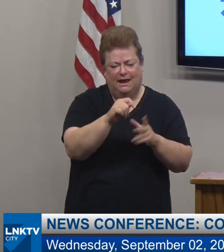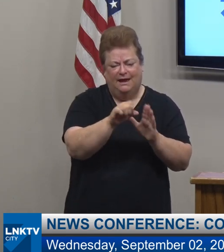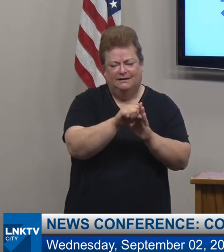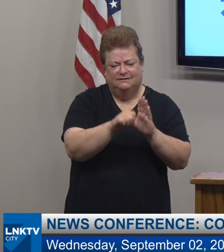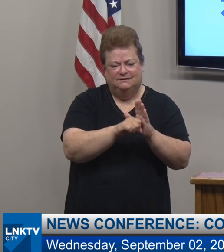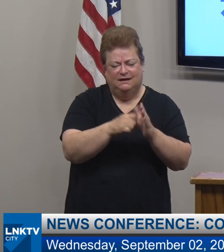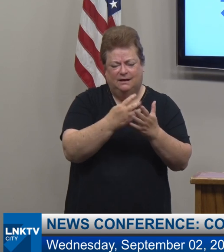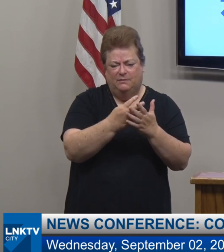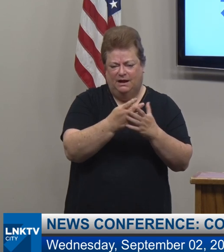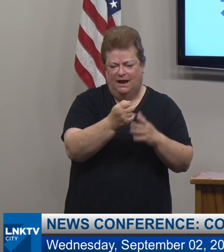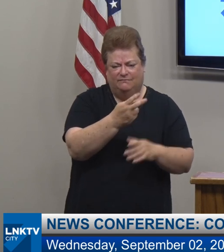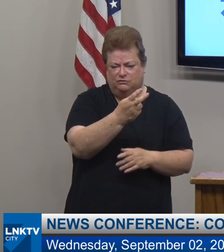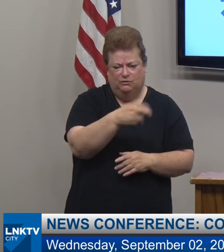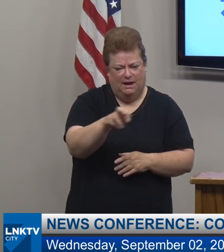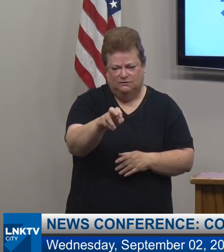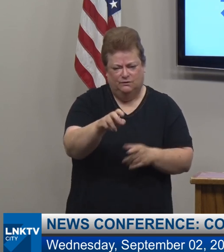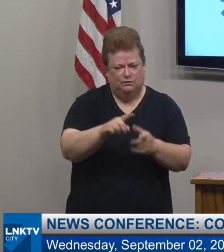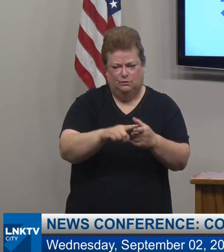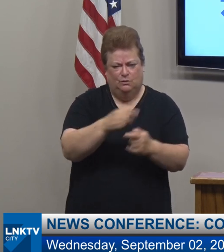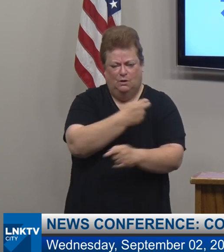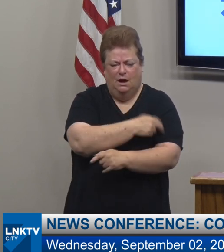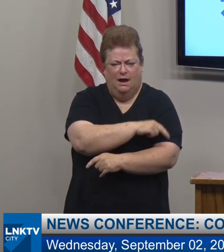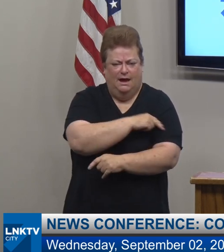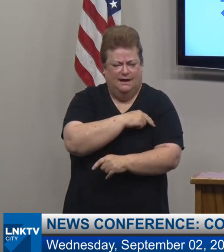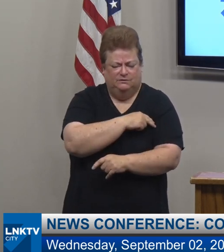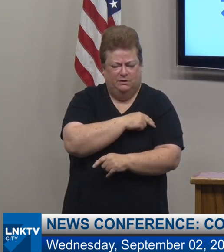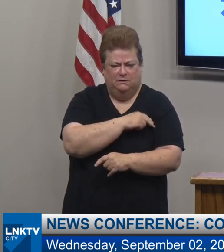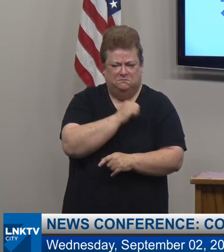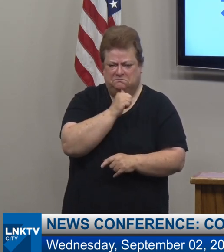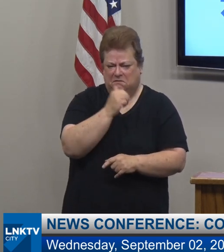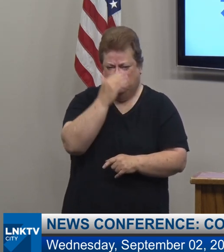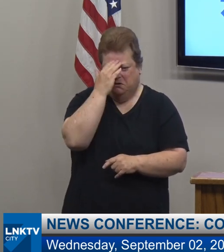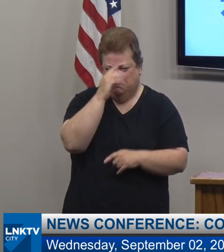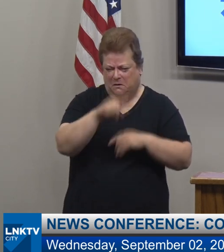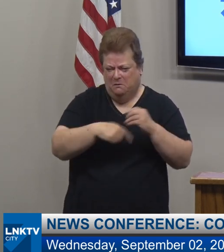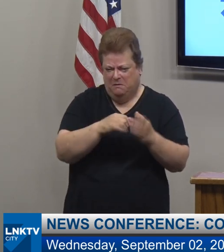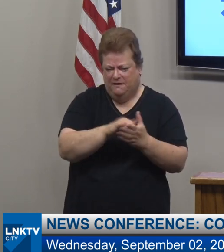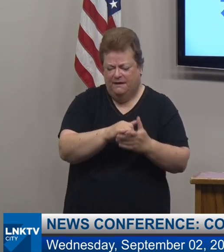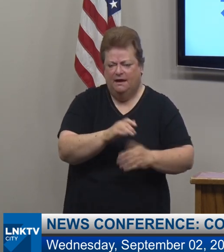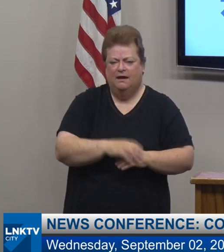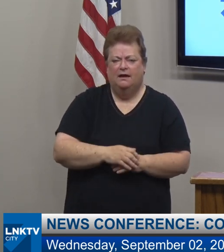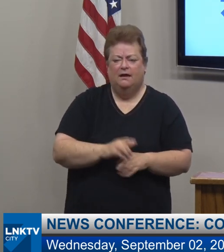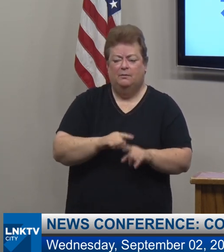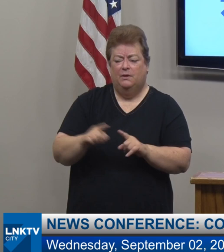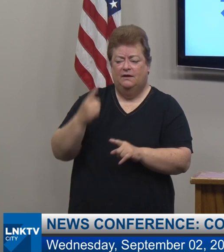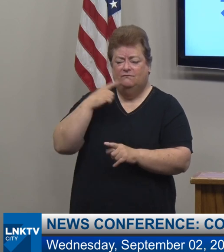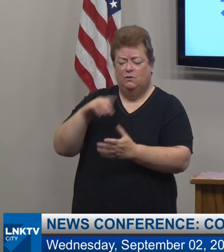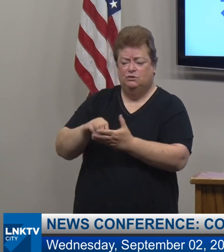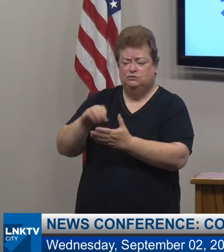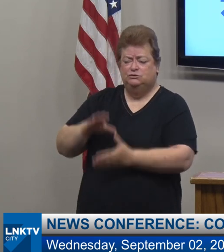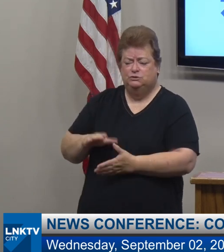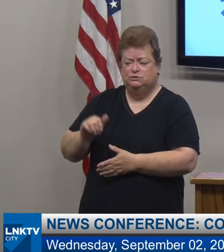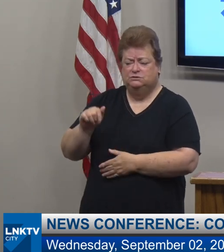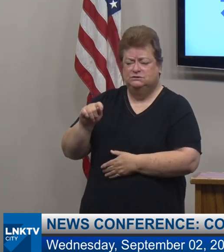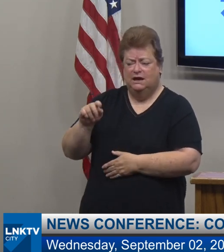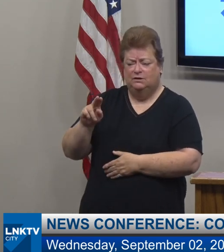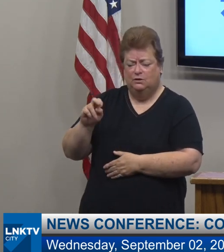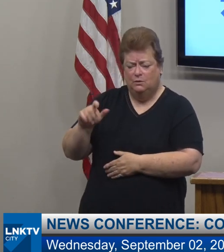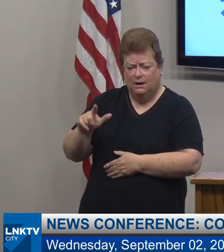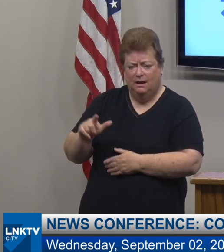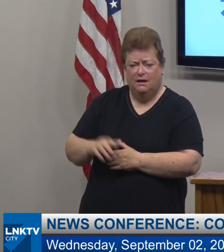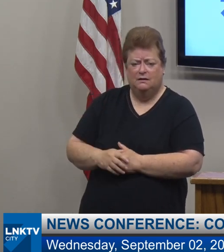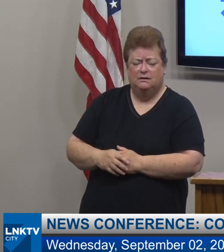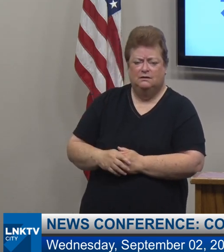been transferred to a hospital here in Lincoln. As far as the students, you know, we have students